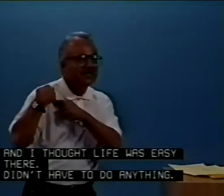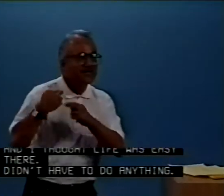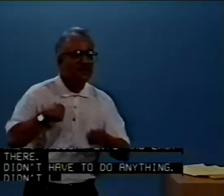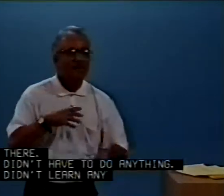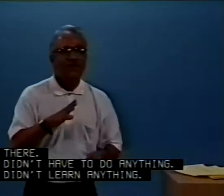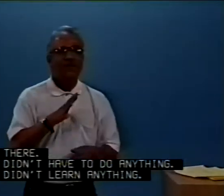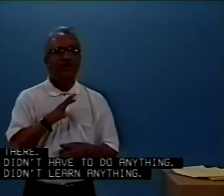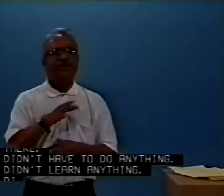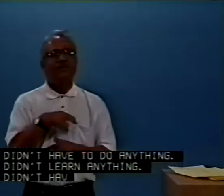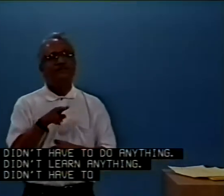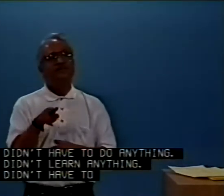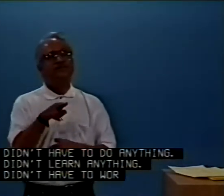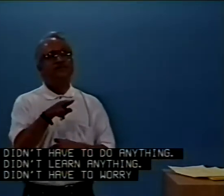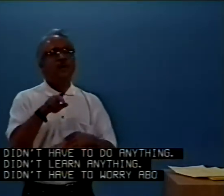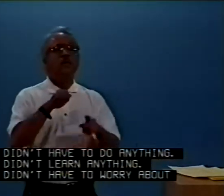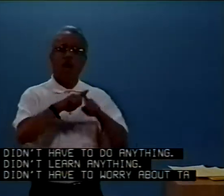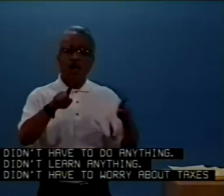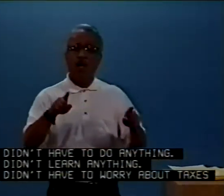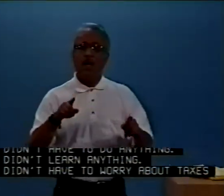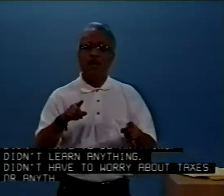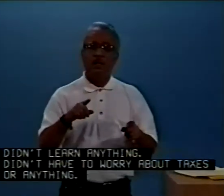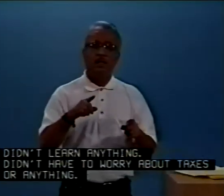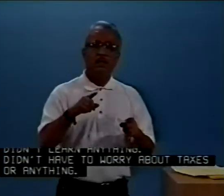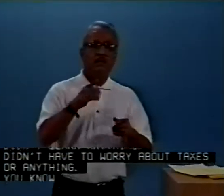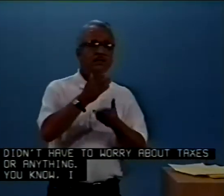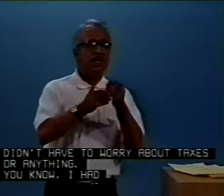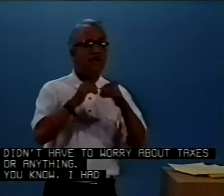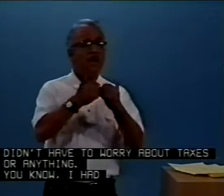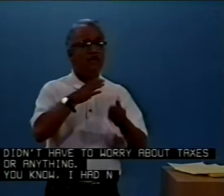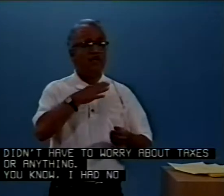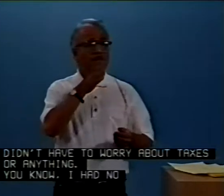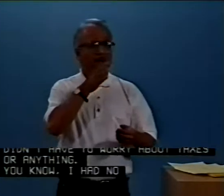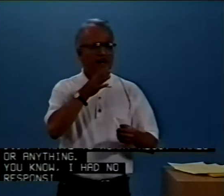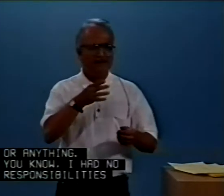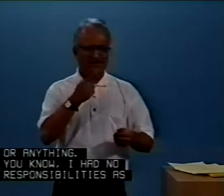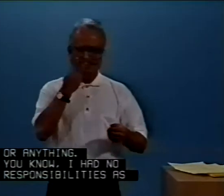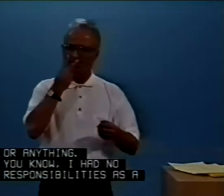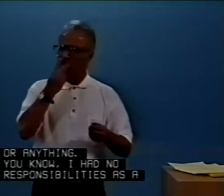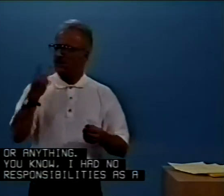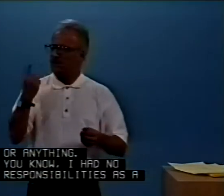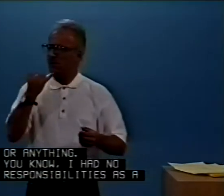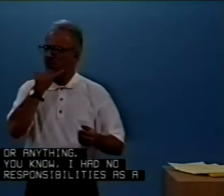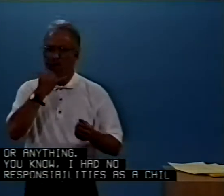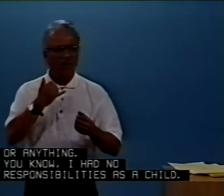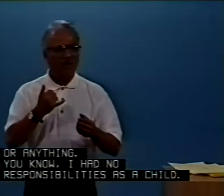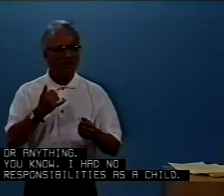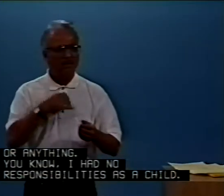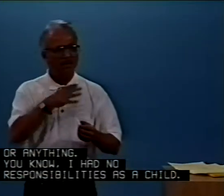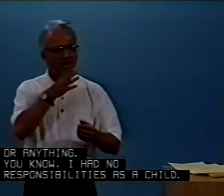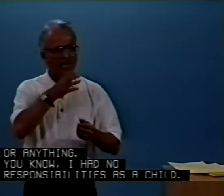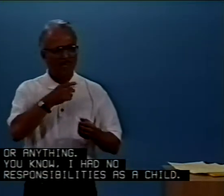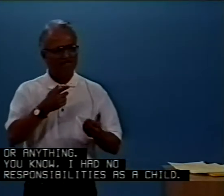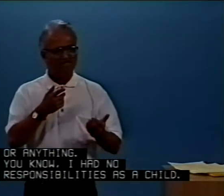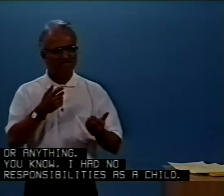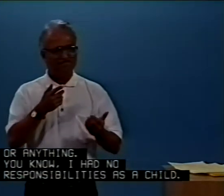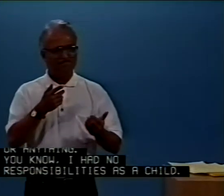You know, I had no responsibilities as a child. Somehow my mom figured that something was